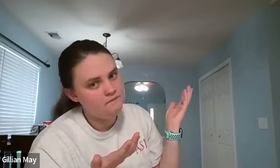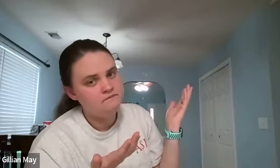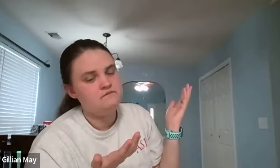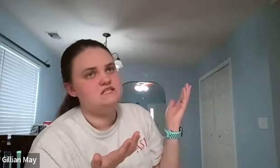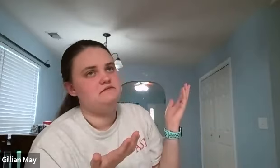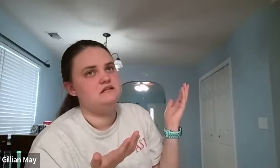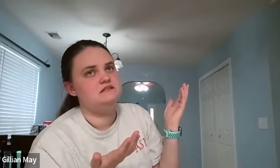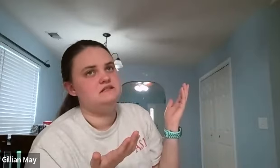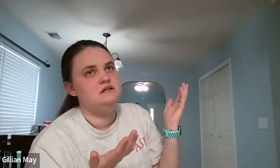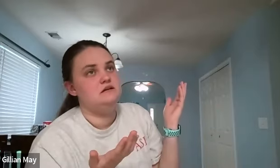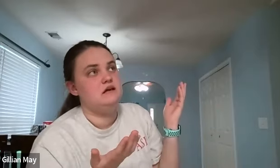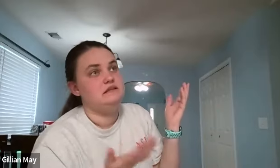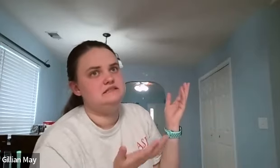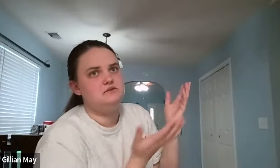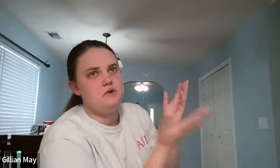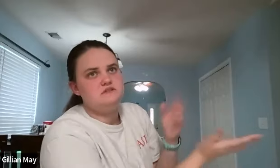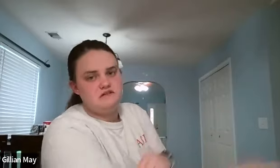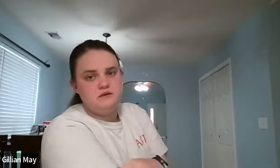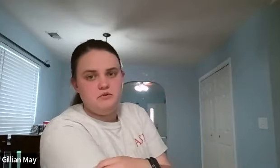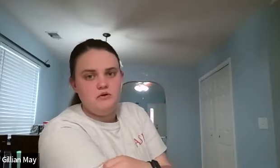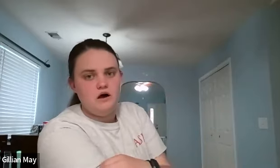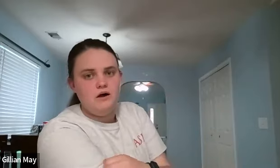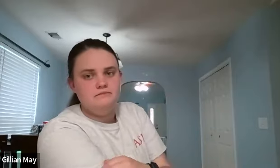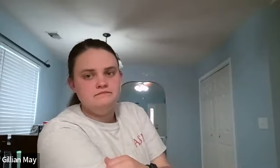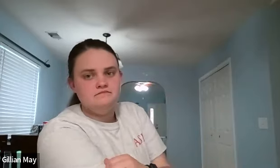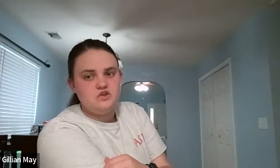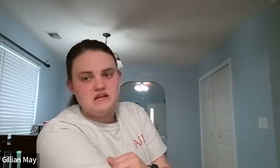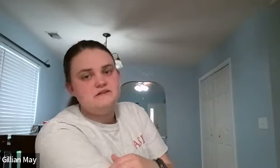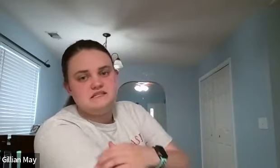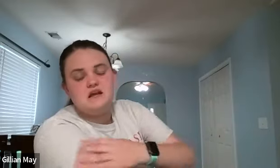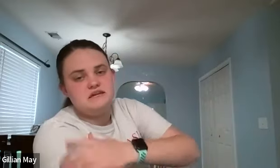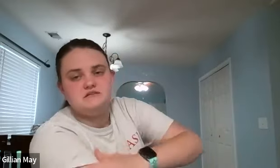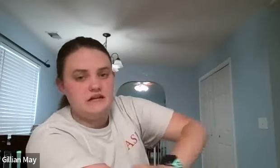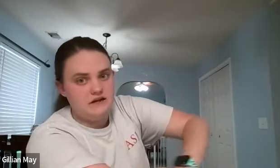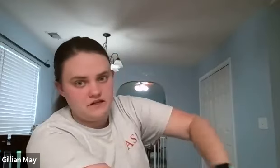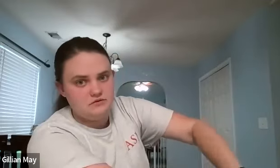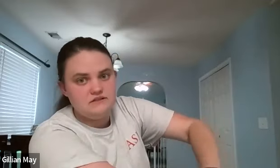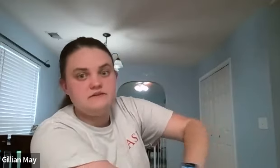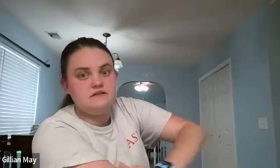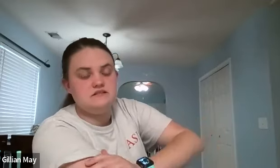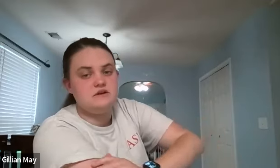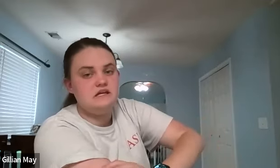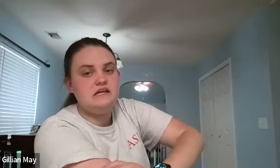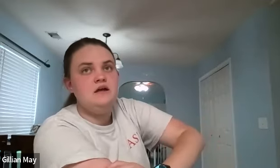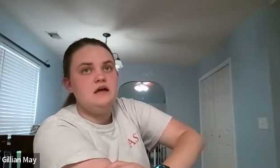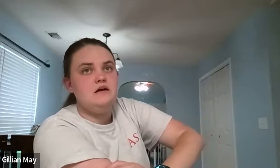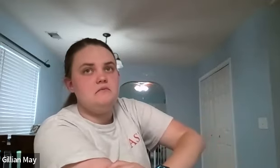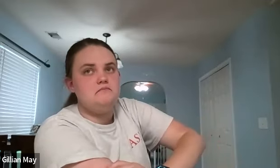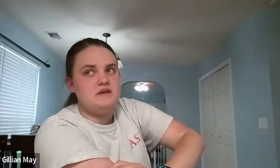all. Deafness, at least with most deaf people, their deafness is not based on an intellectual disability.